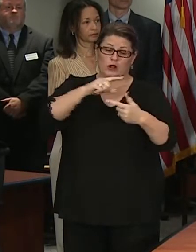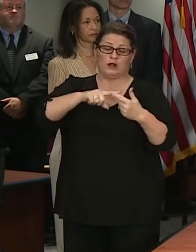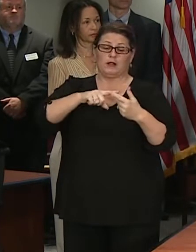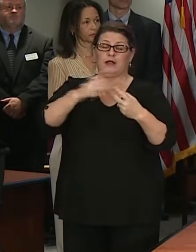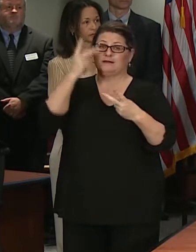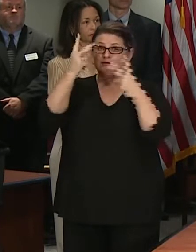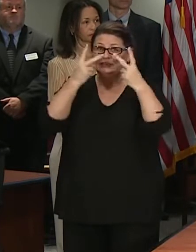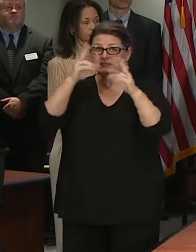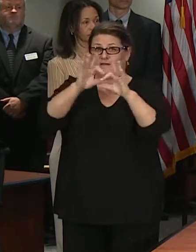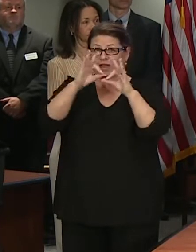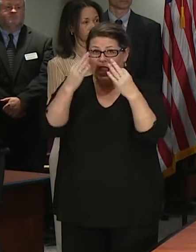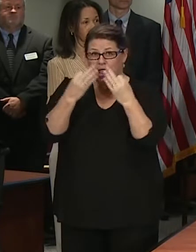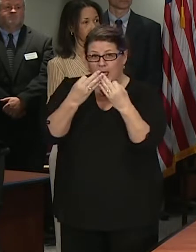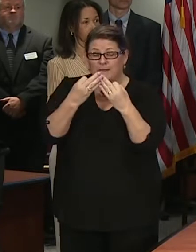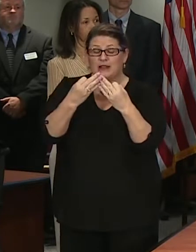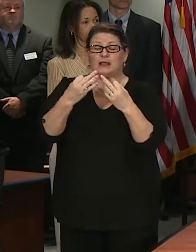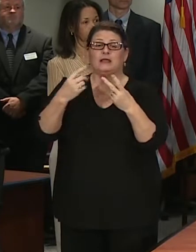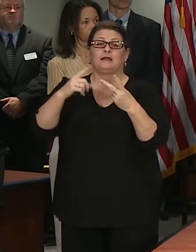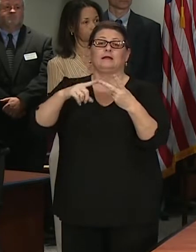or recreating